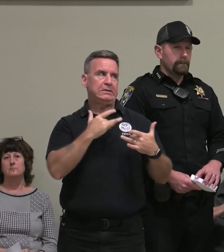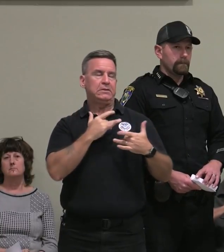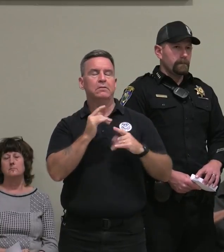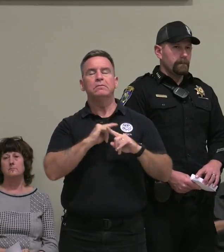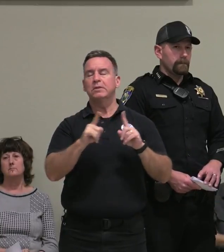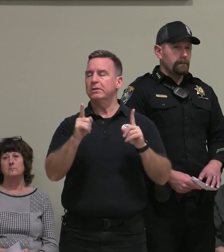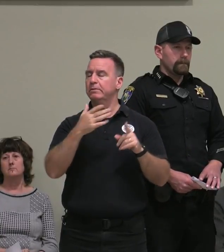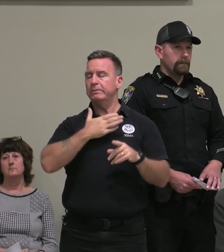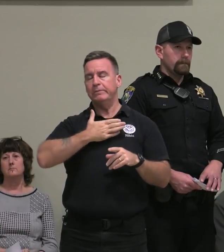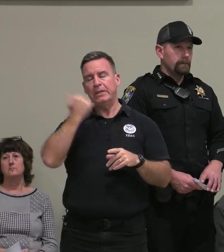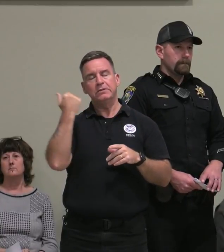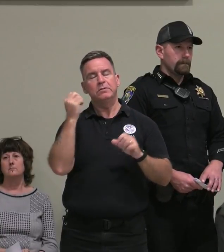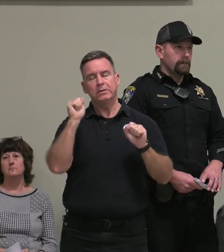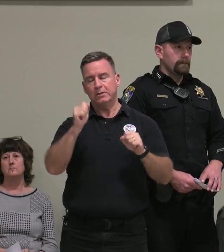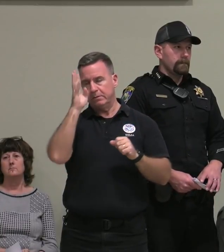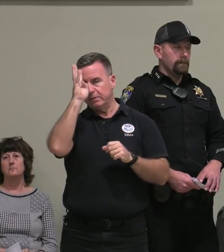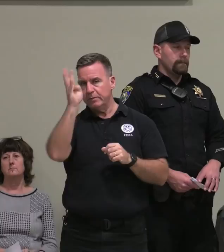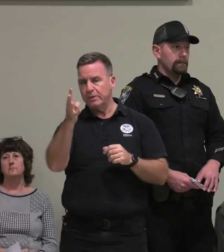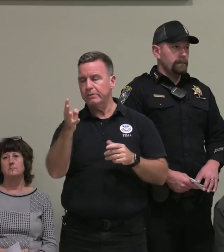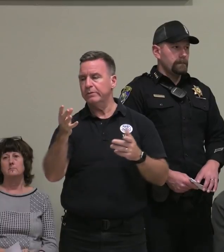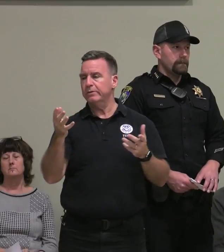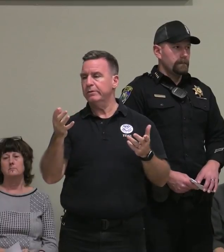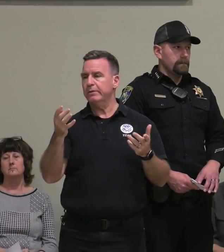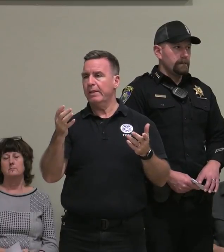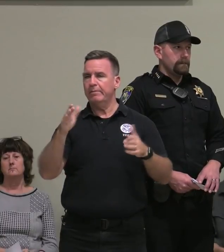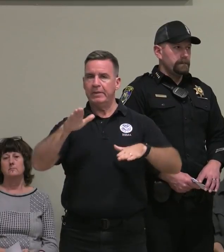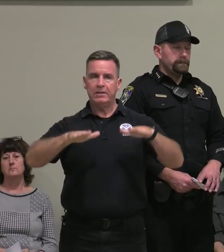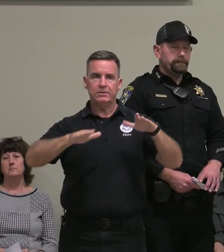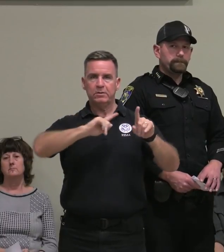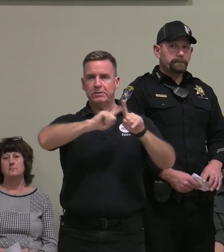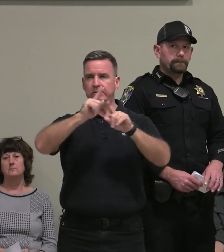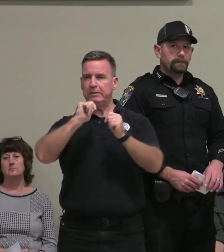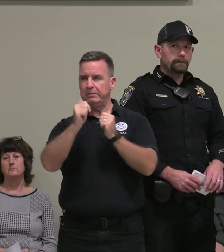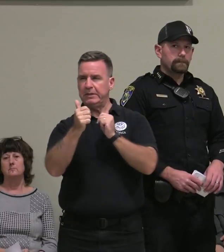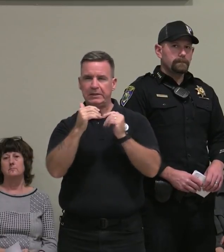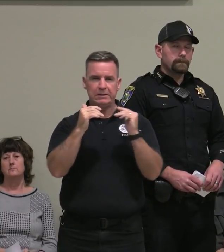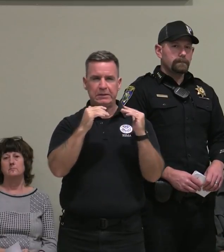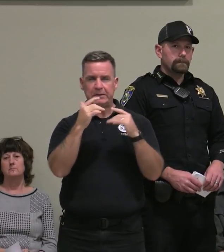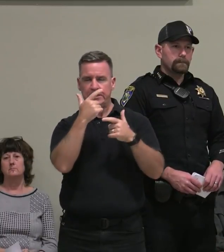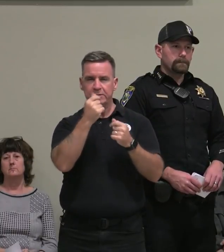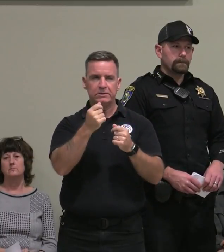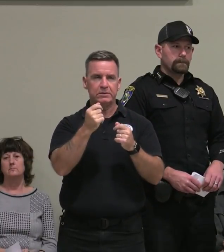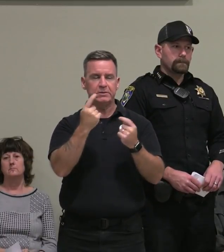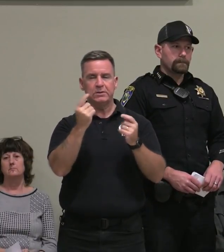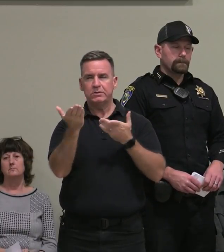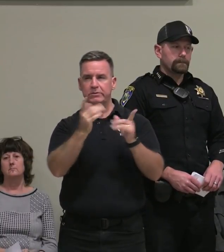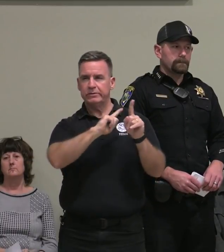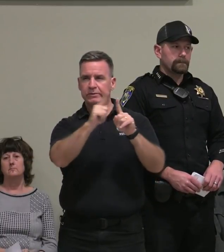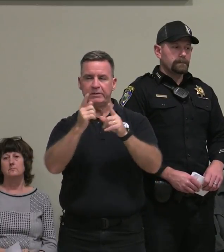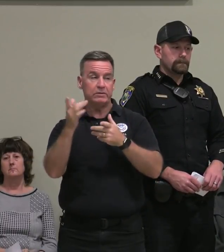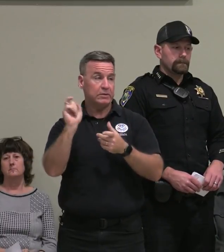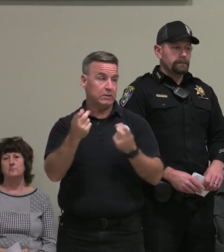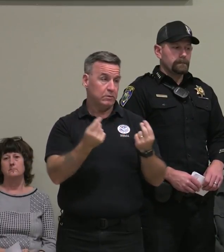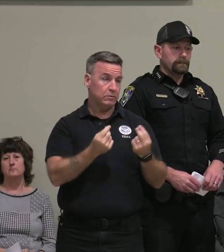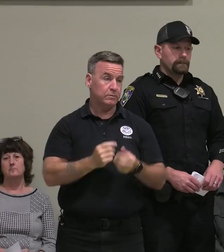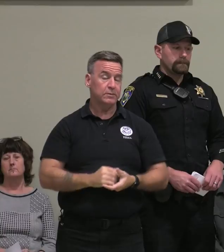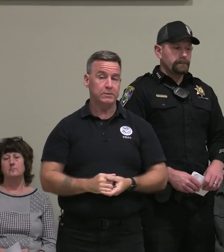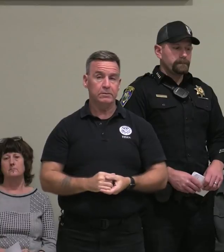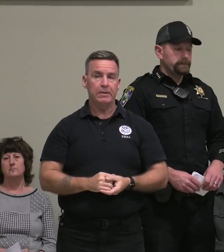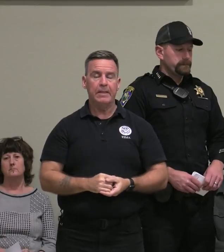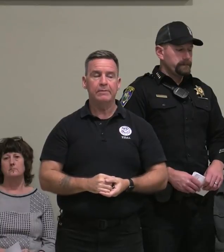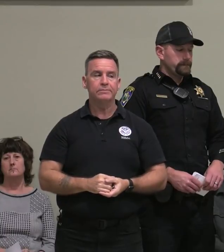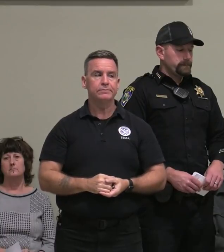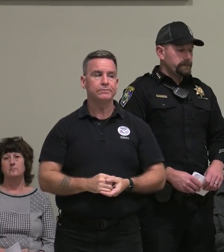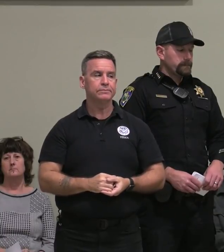but it's the best that we can come up with in terms of balancing all of those competing interests and trying to serve the various things that we need to serve. Okay?